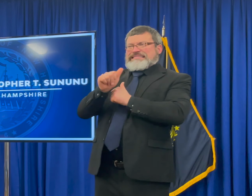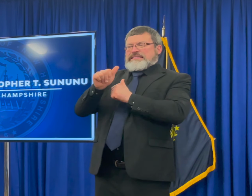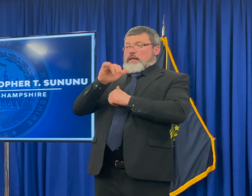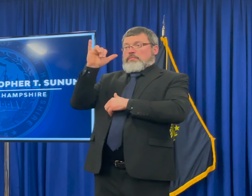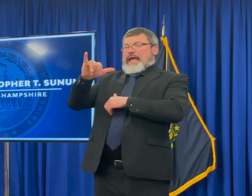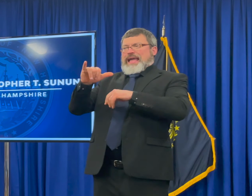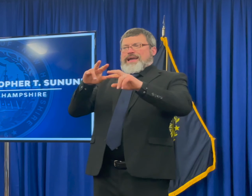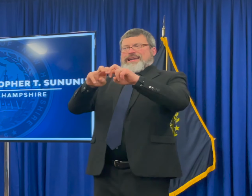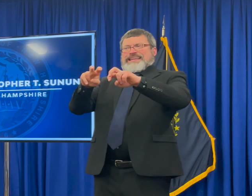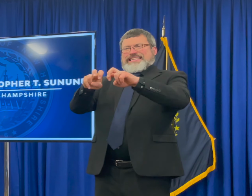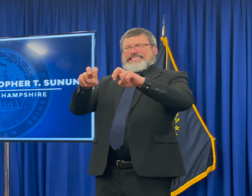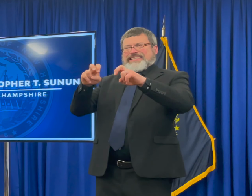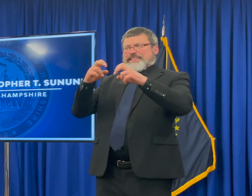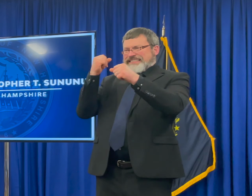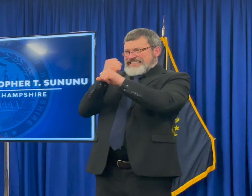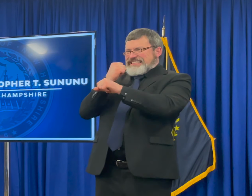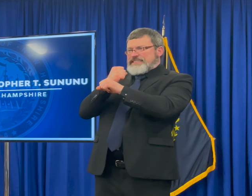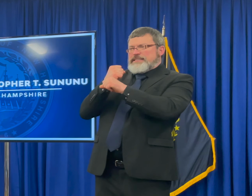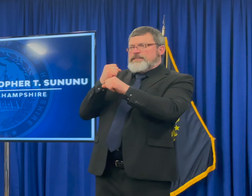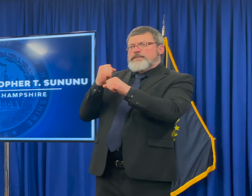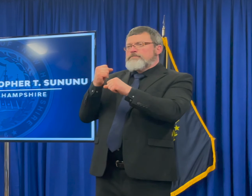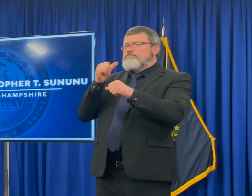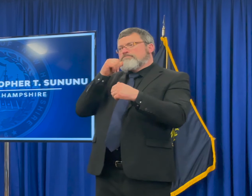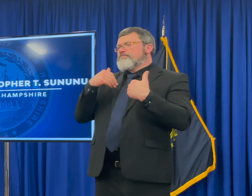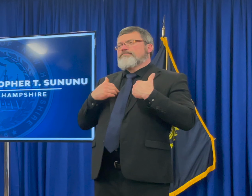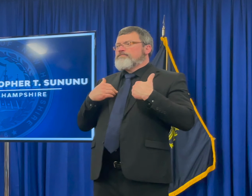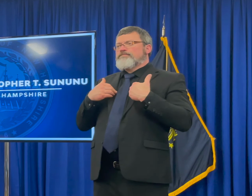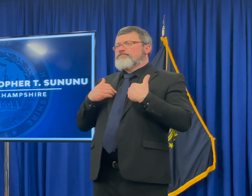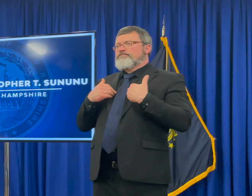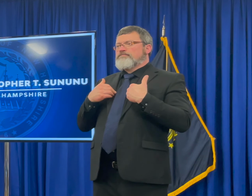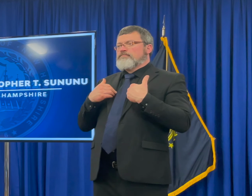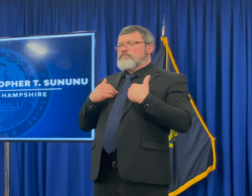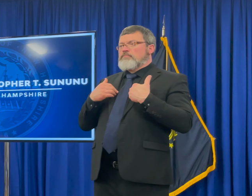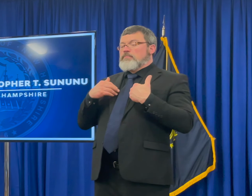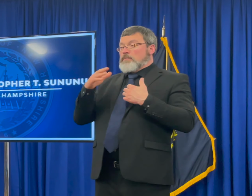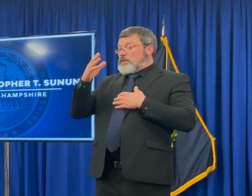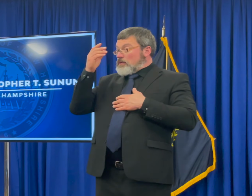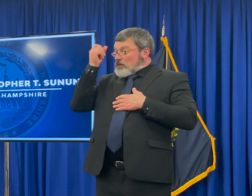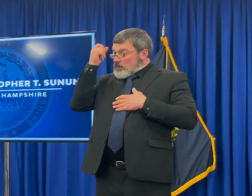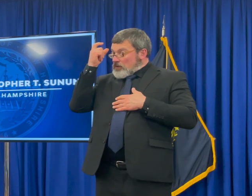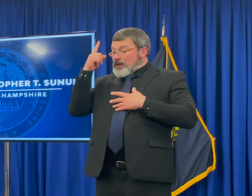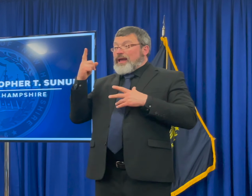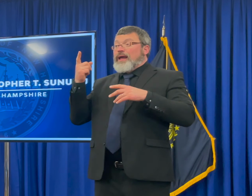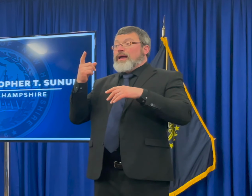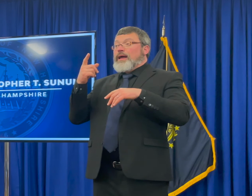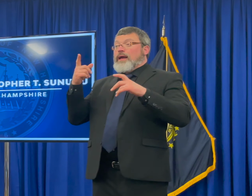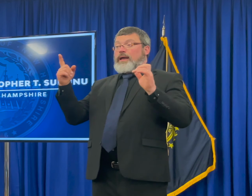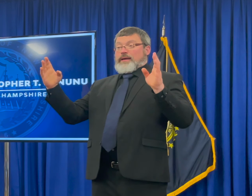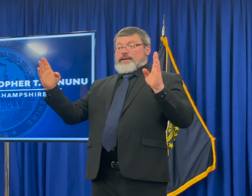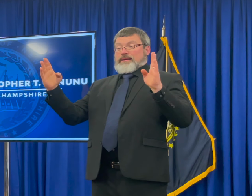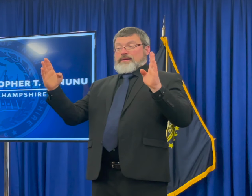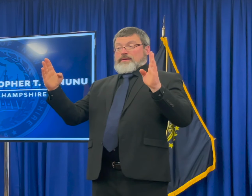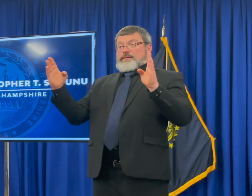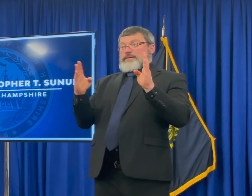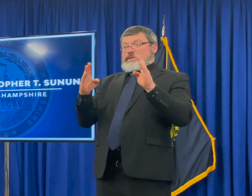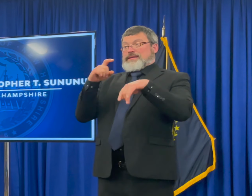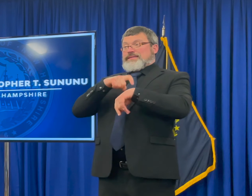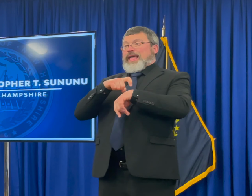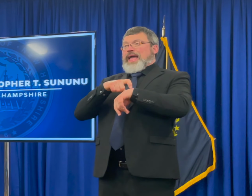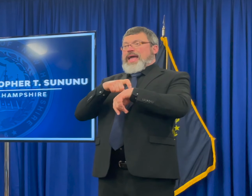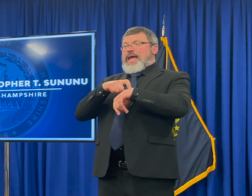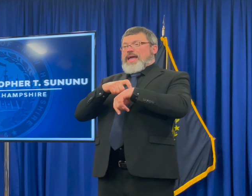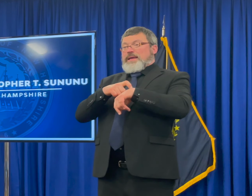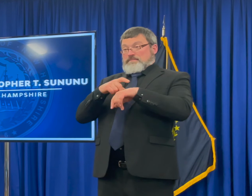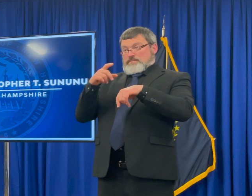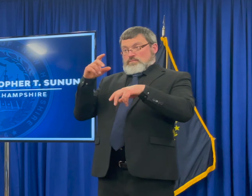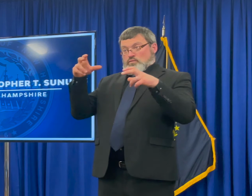with each step down in quarantine time period, there is some increased risk of a person with COVID-19